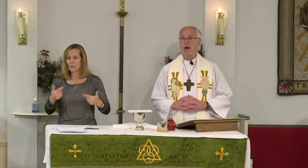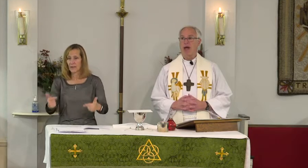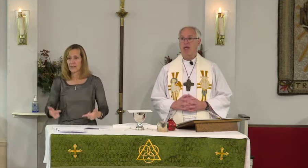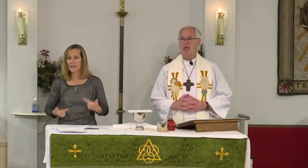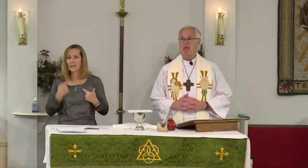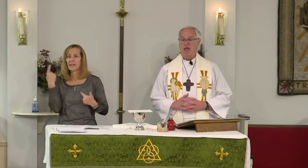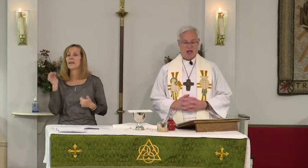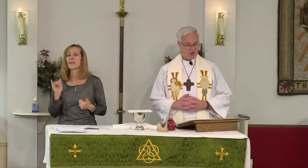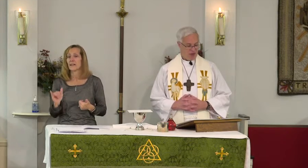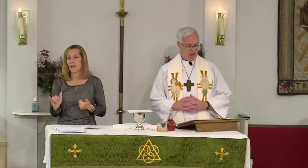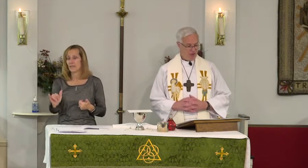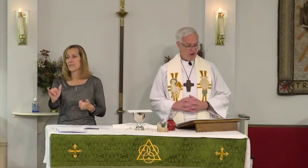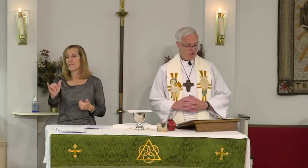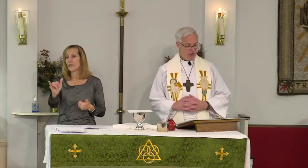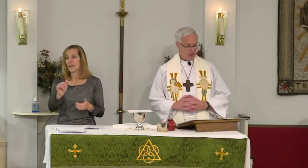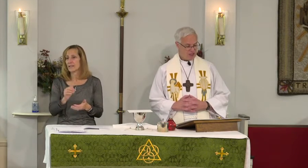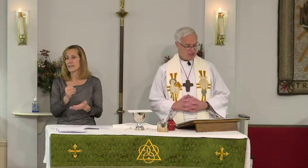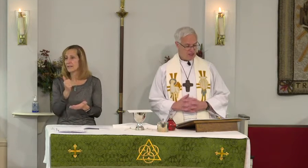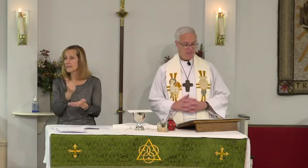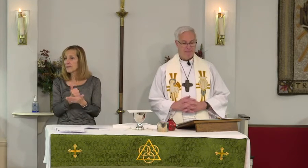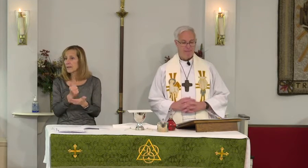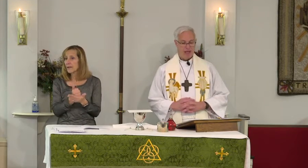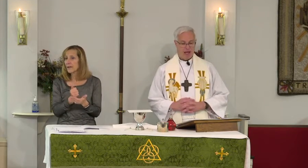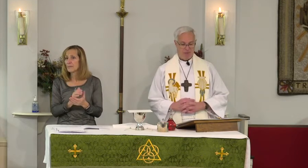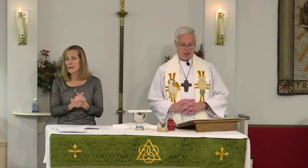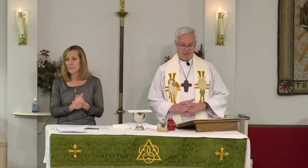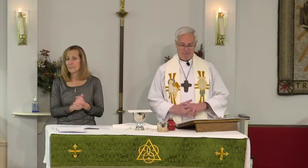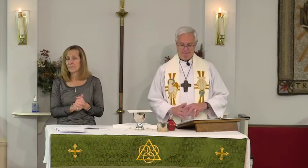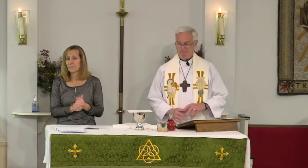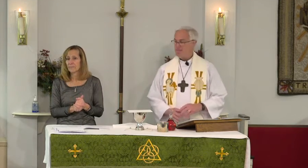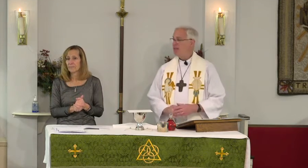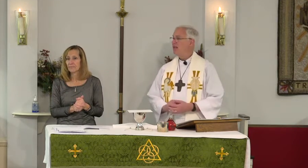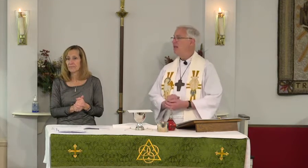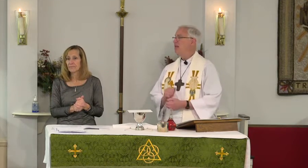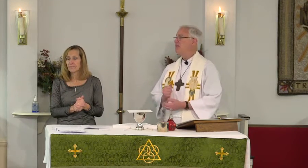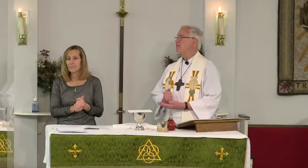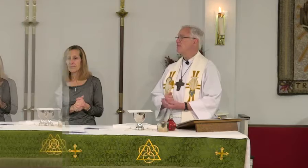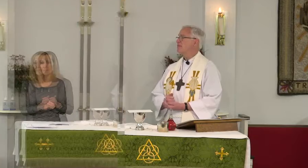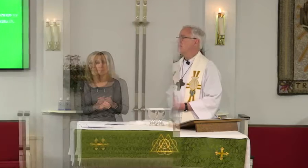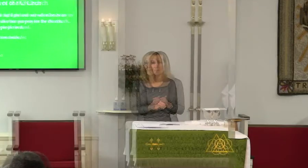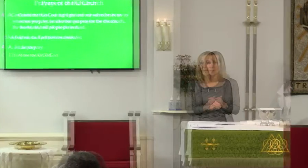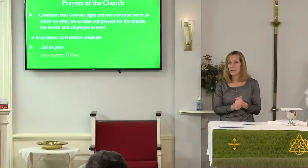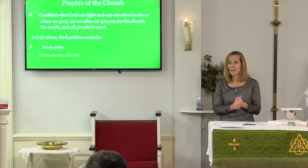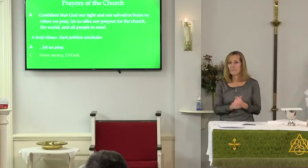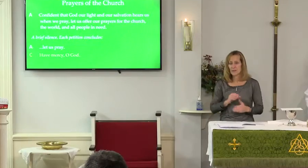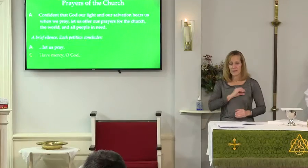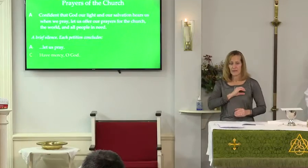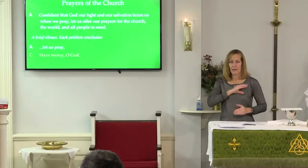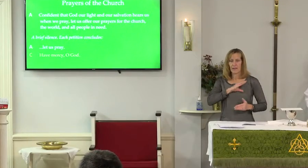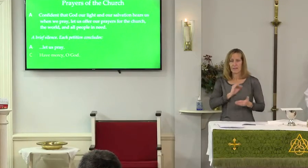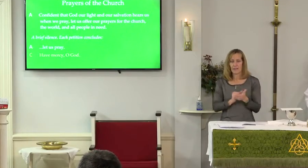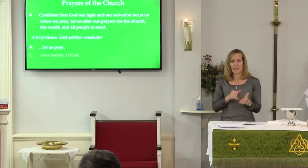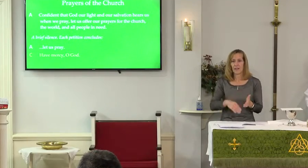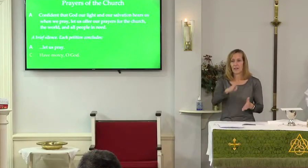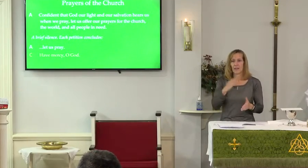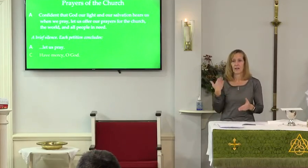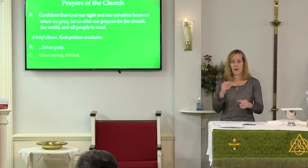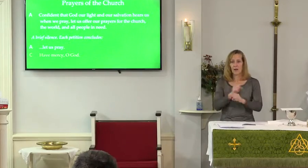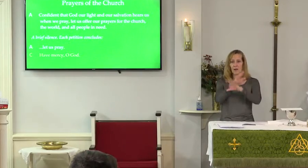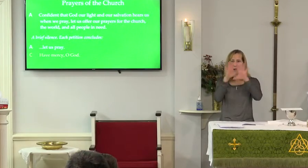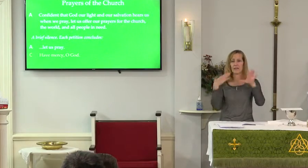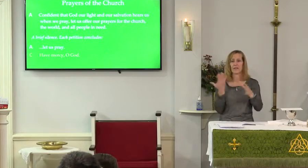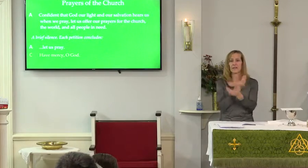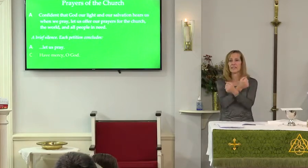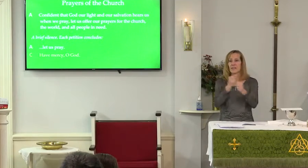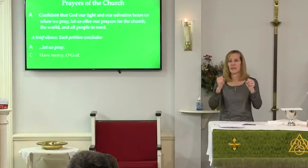resurrection of the body, and the life everlasting. Amen. Confident that God, our light and